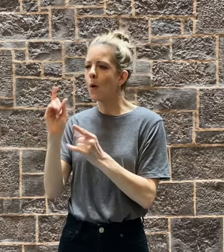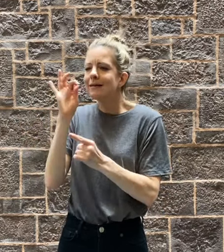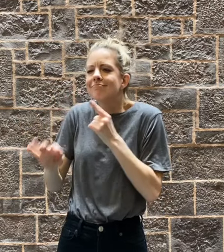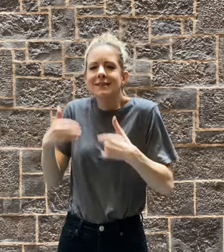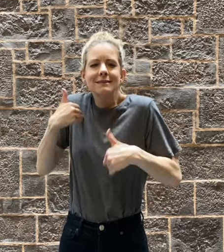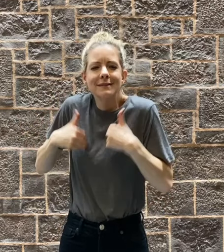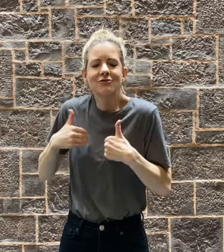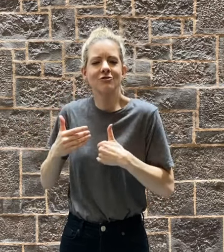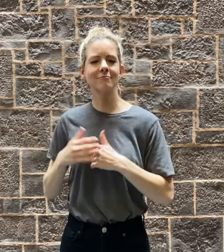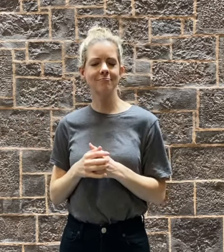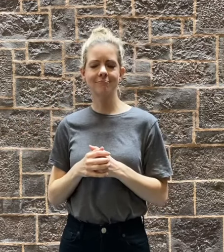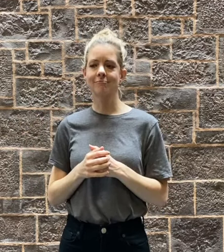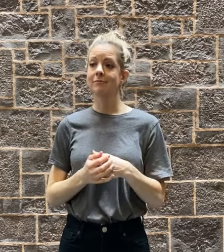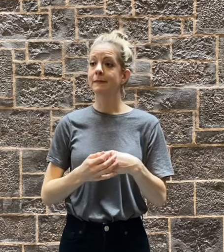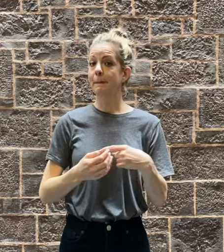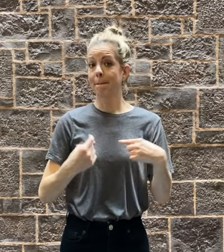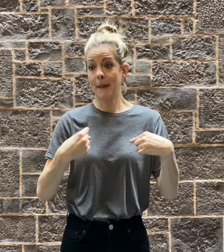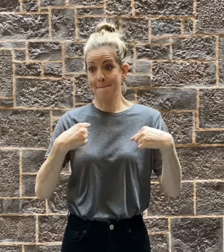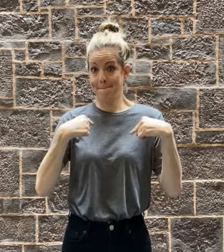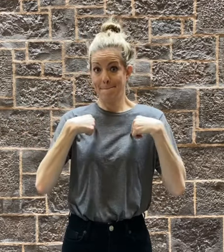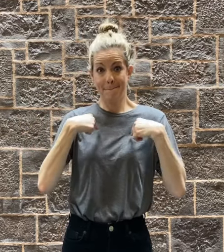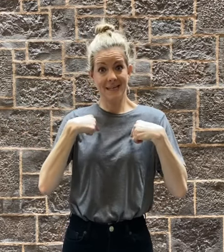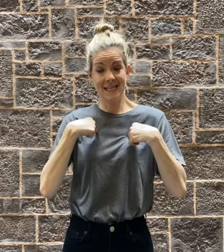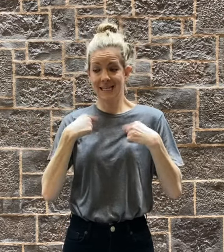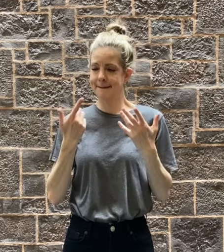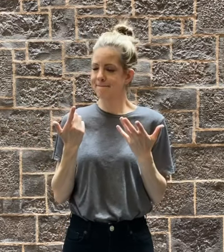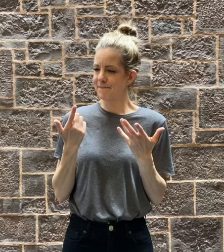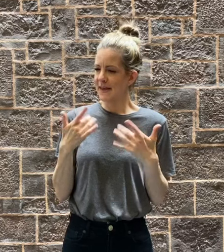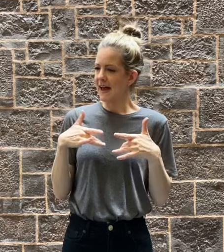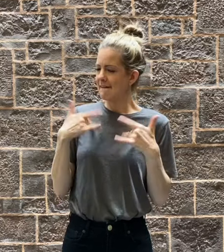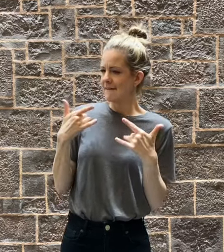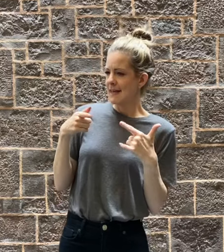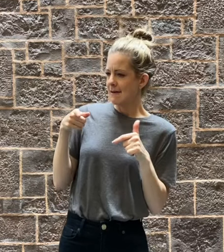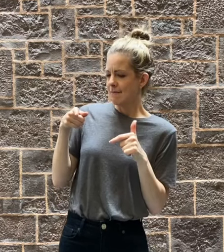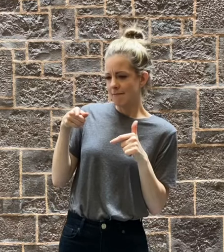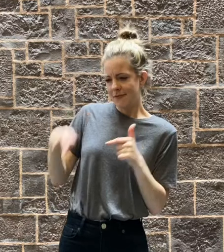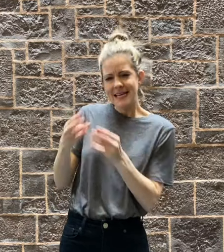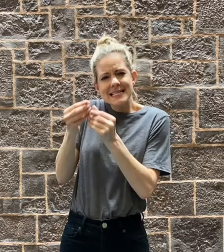me, there's a kind of queerness to the way he collected.